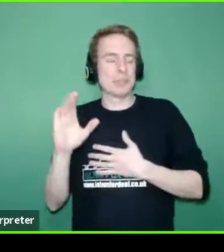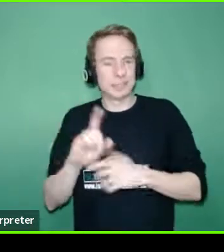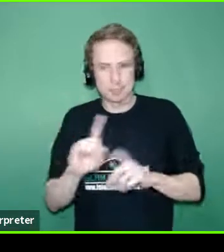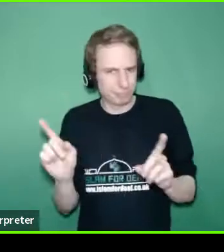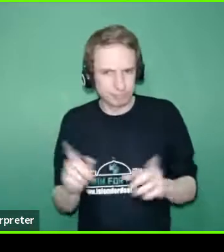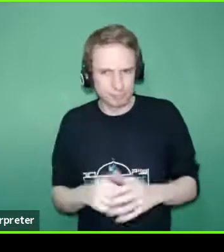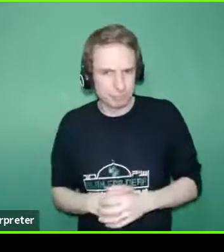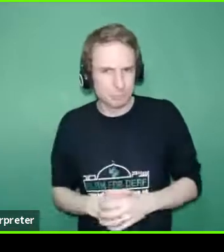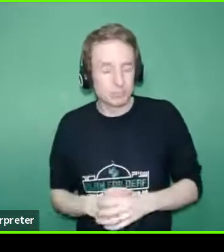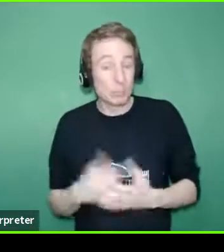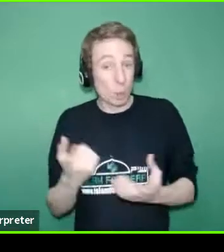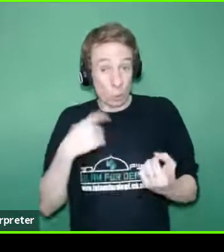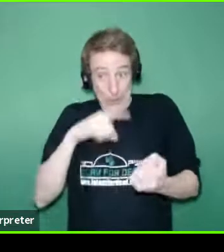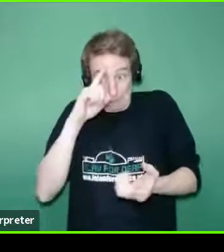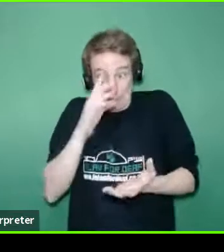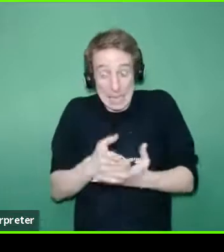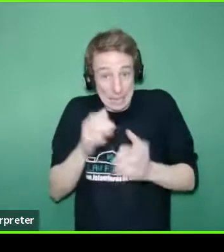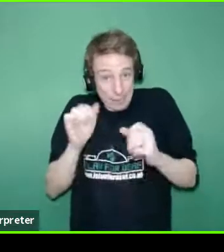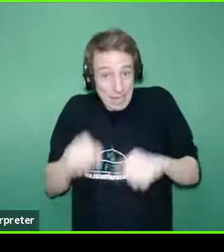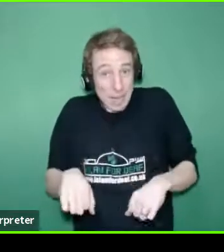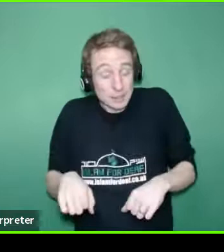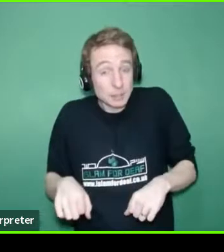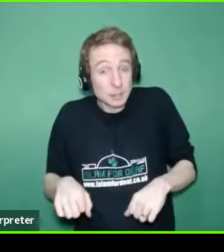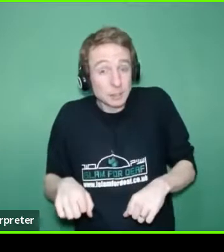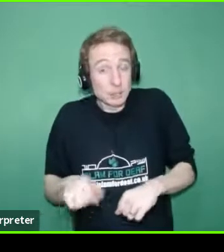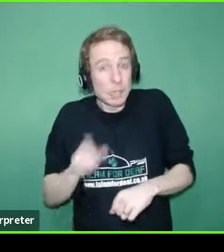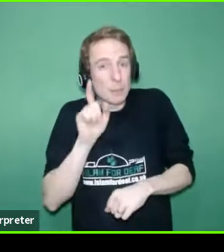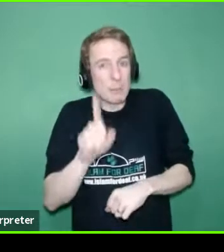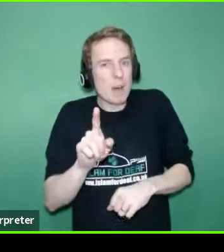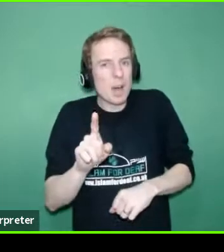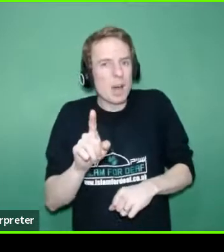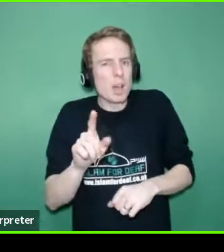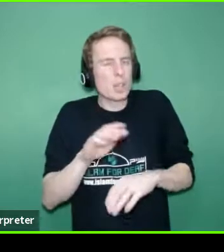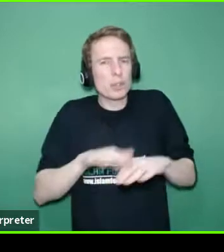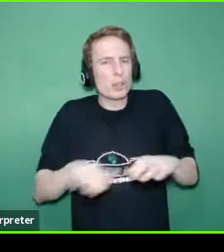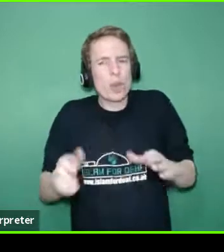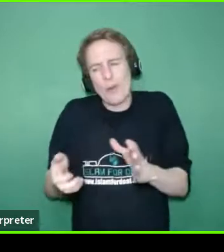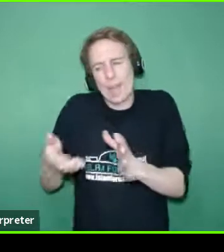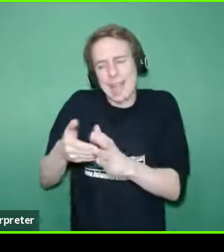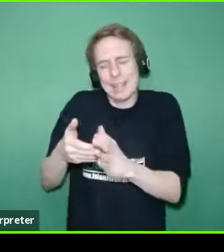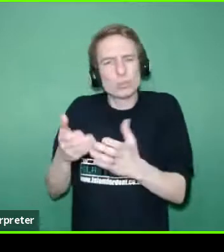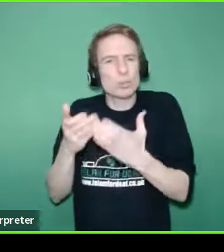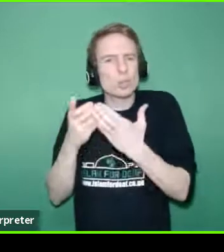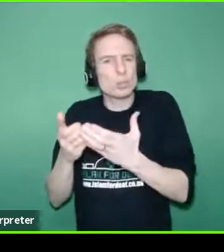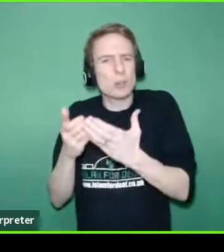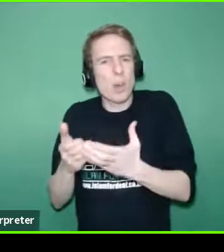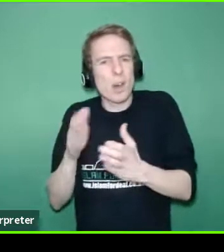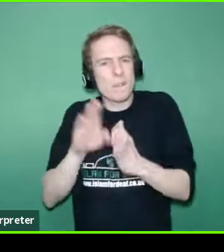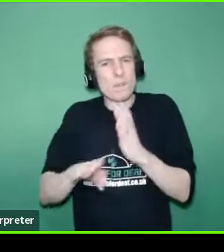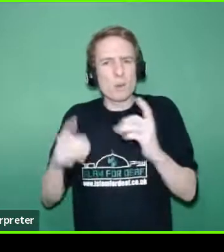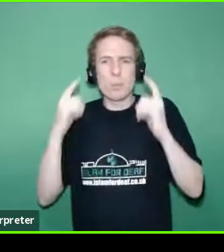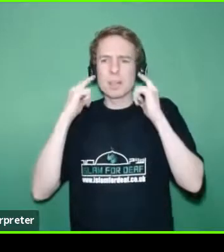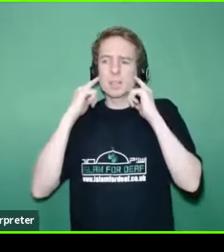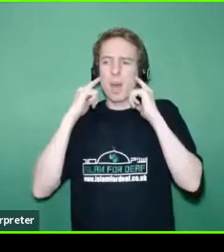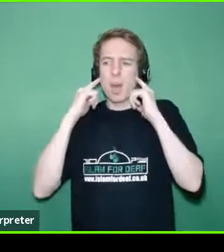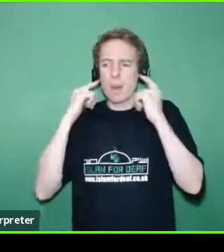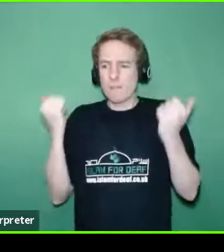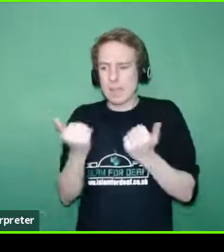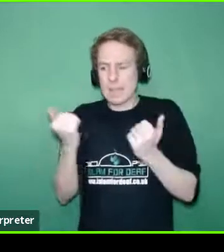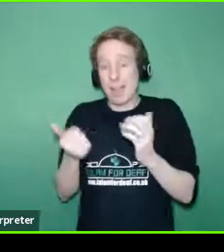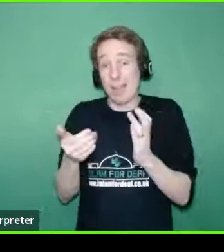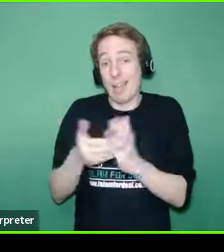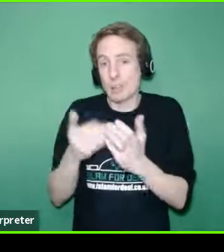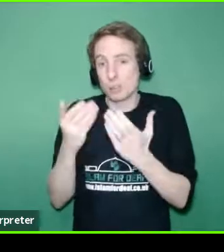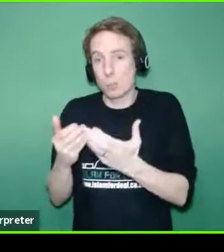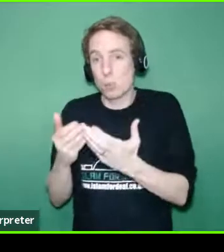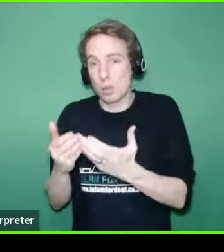addition, but we do not add it to the supplication after the call to prayer due to it not having